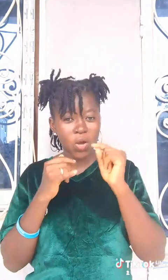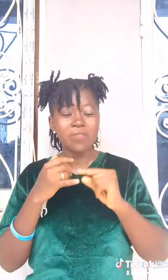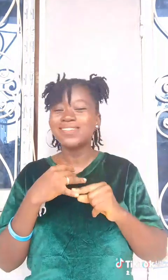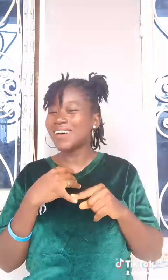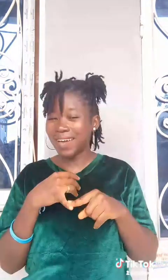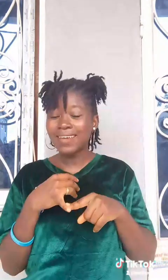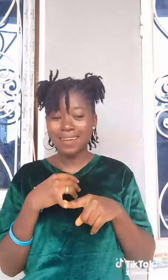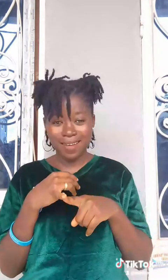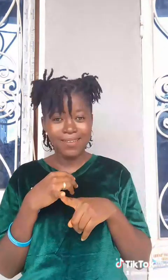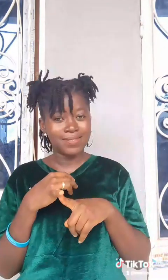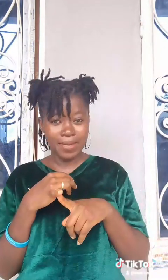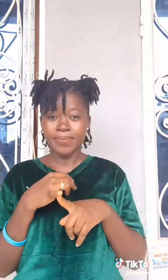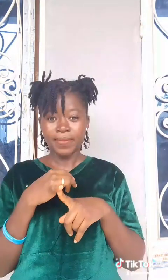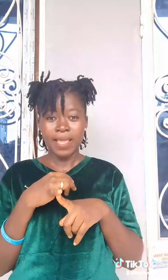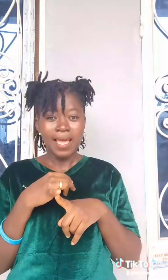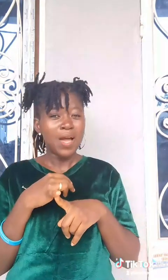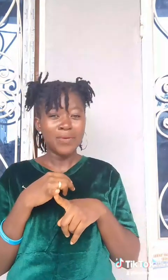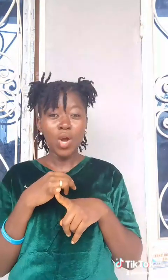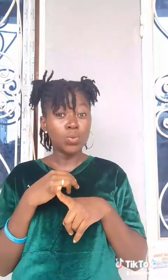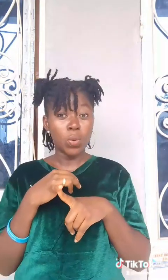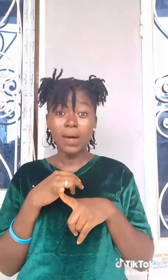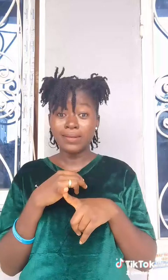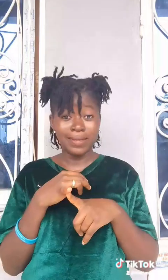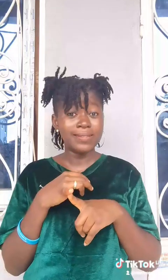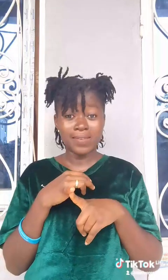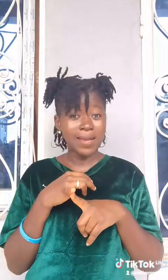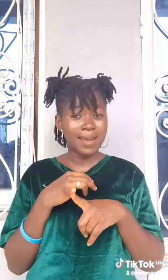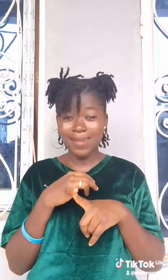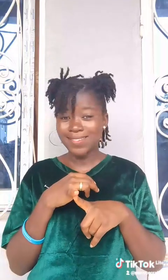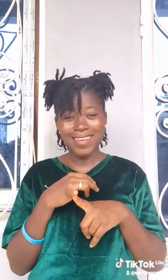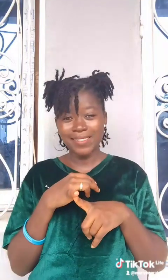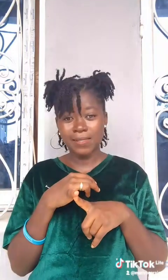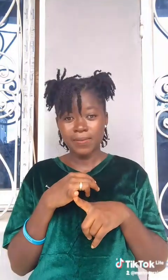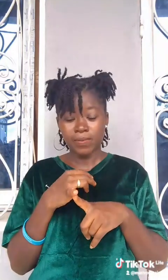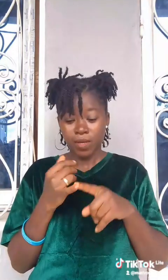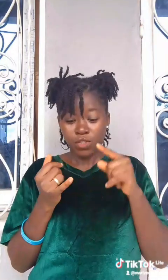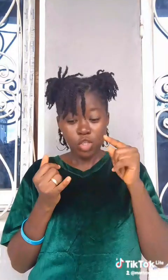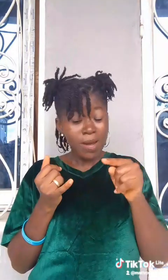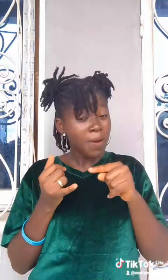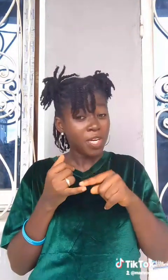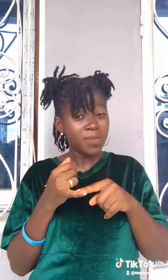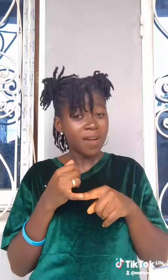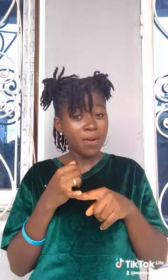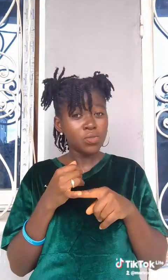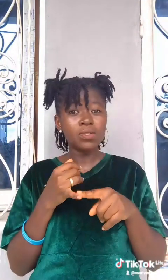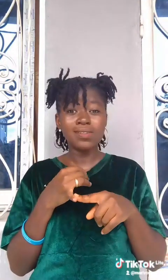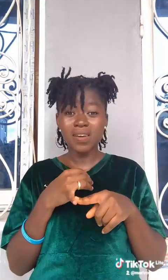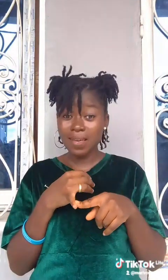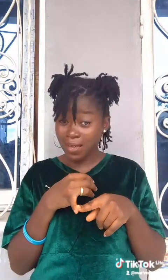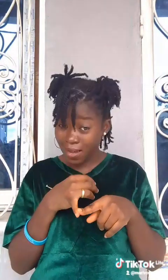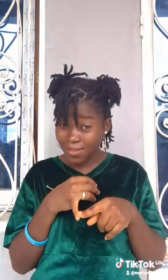of cervical cancer. And we all know how deadly cervical cancer is. So human papilloma virus could cause cervical